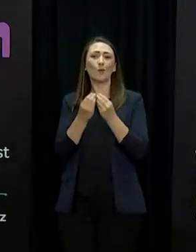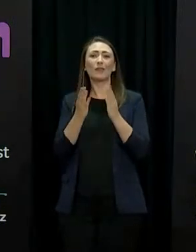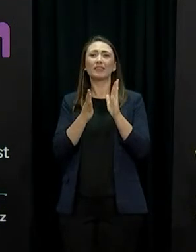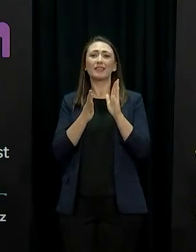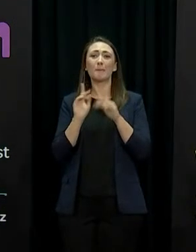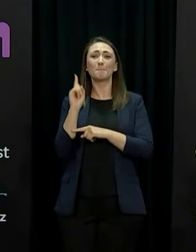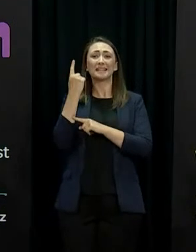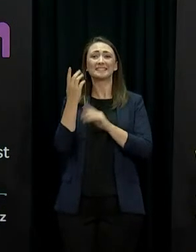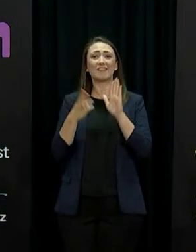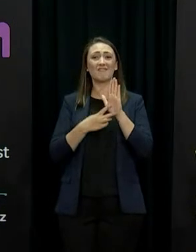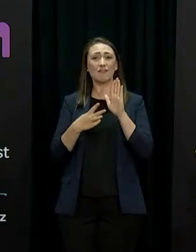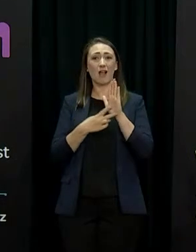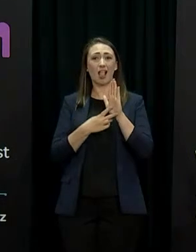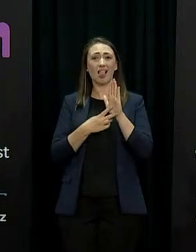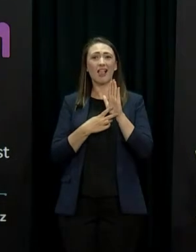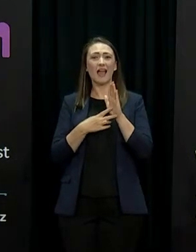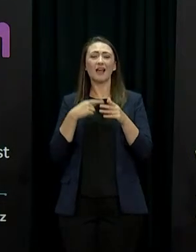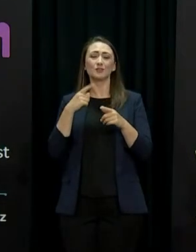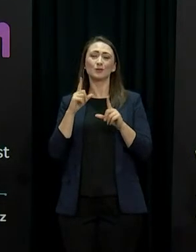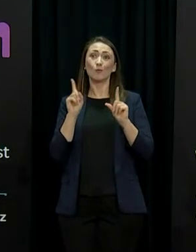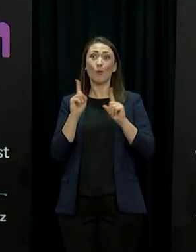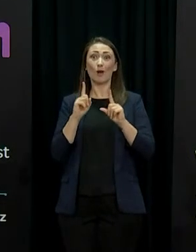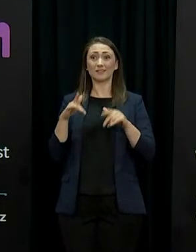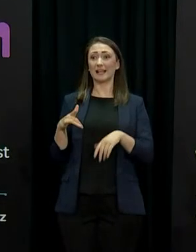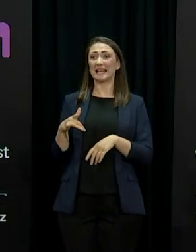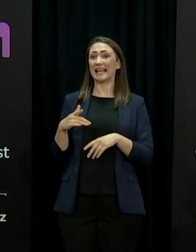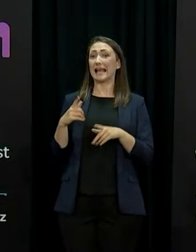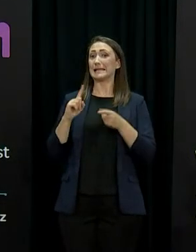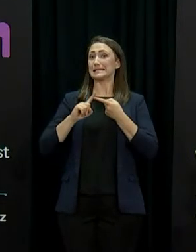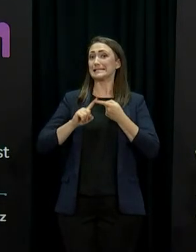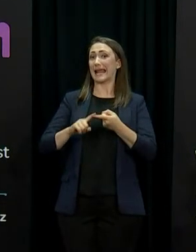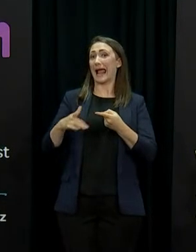but probably I'll kick off with Friday I'm in Love by The Cure.